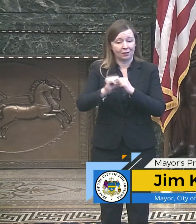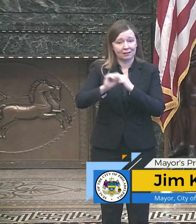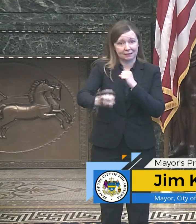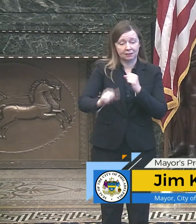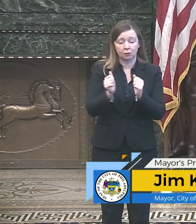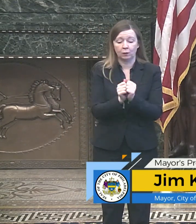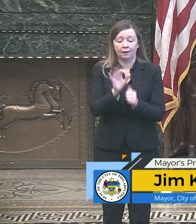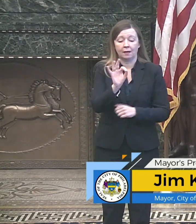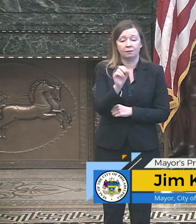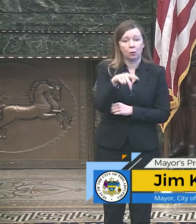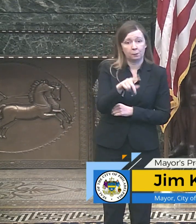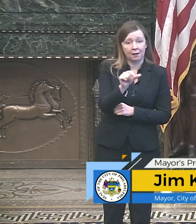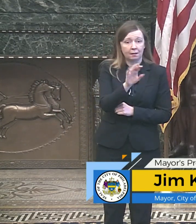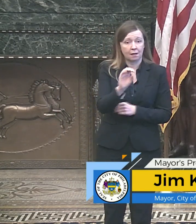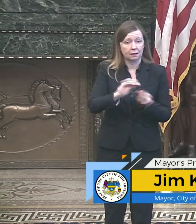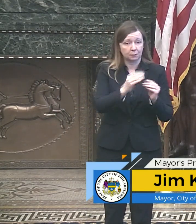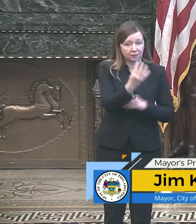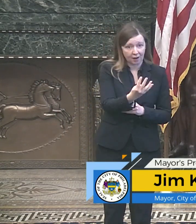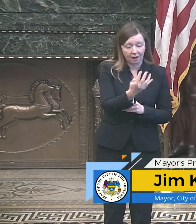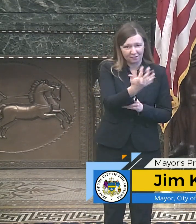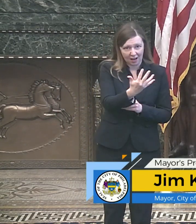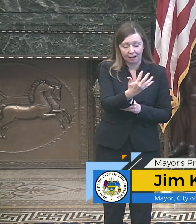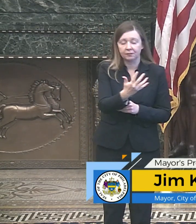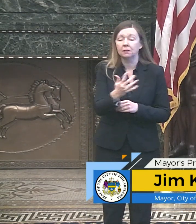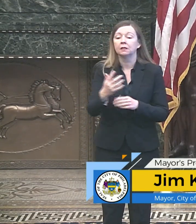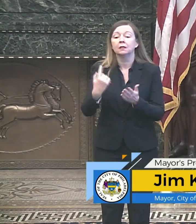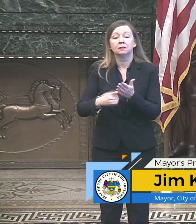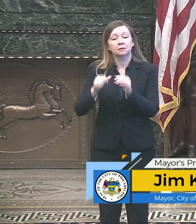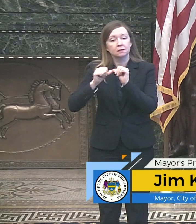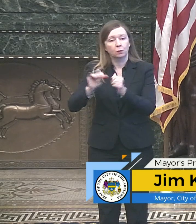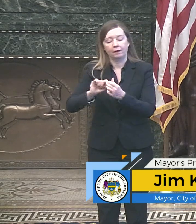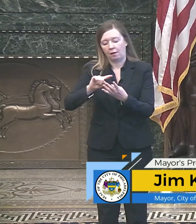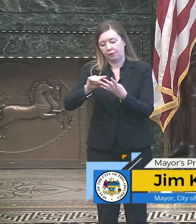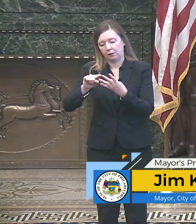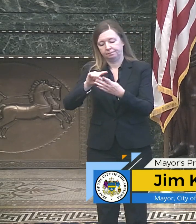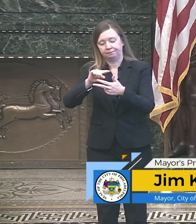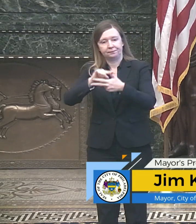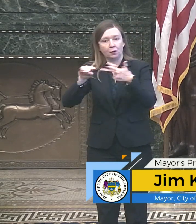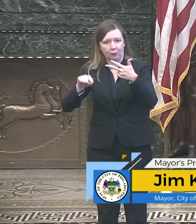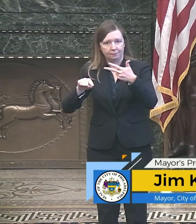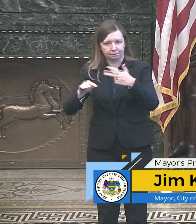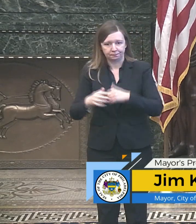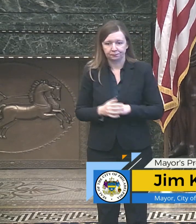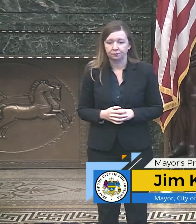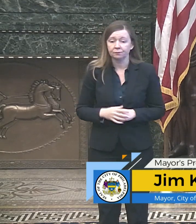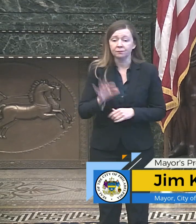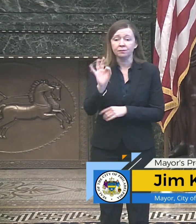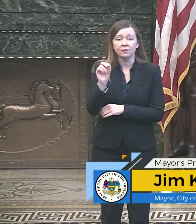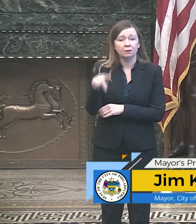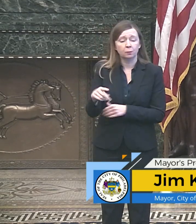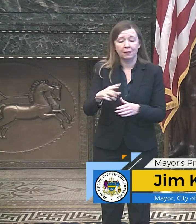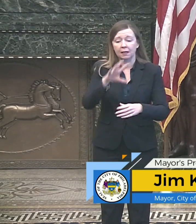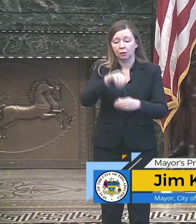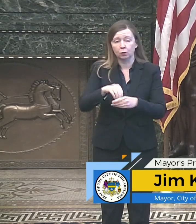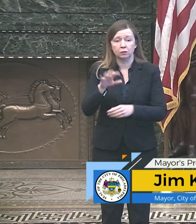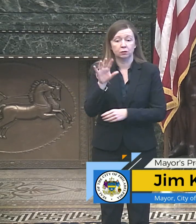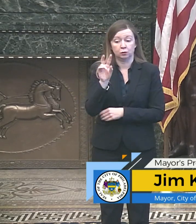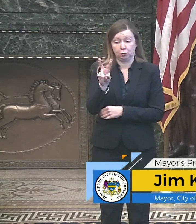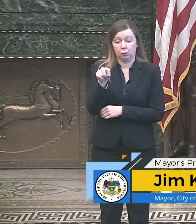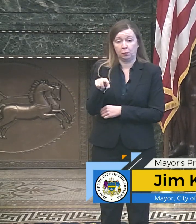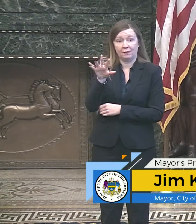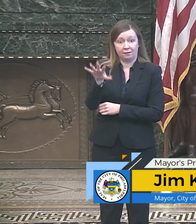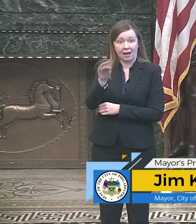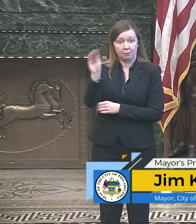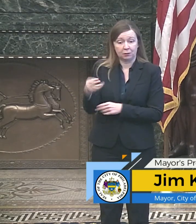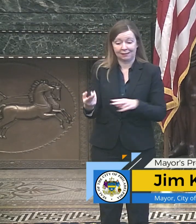Number 5, and discussions continue with the other 3 unions. The FOP extension includes a 2.5% raise for